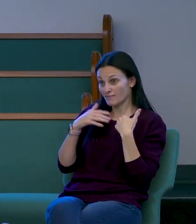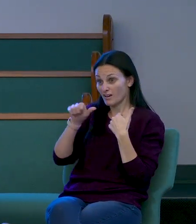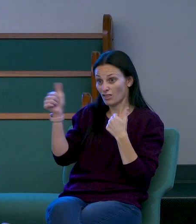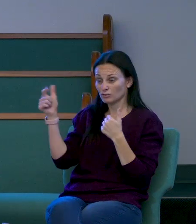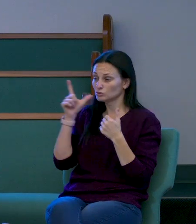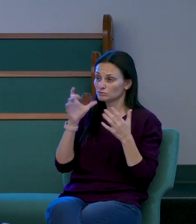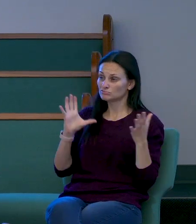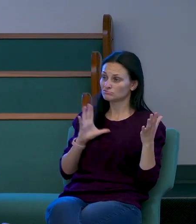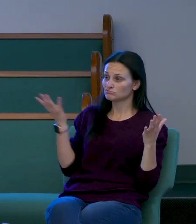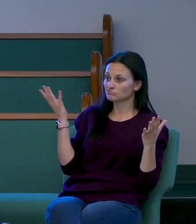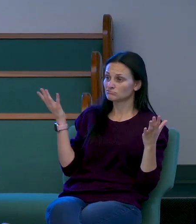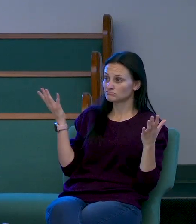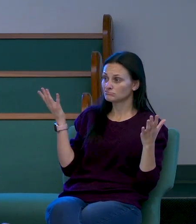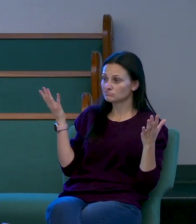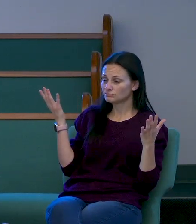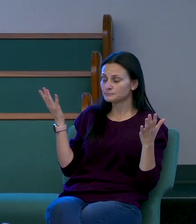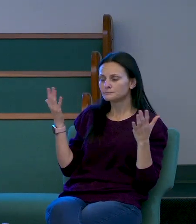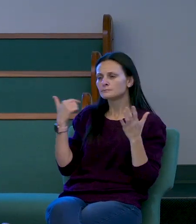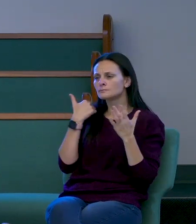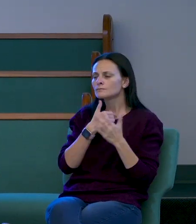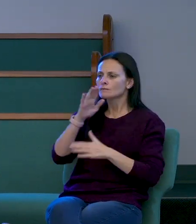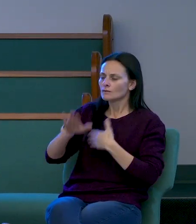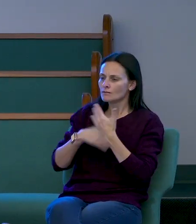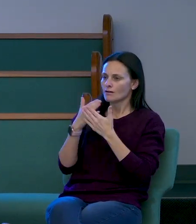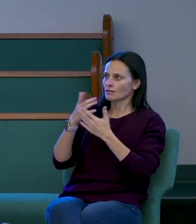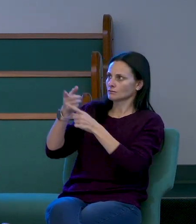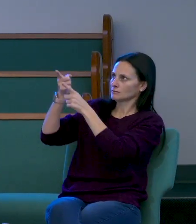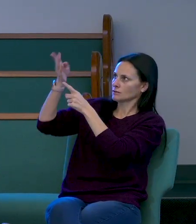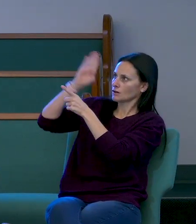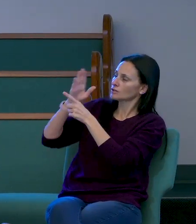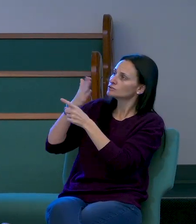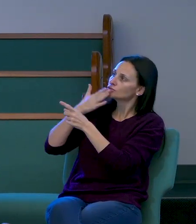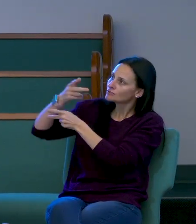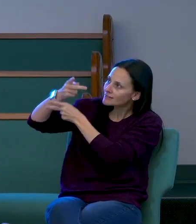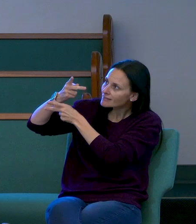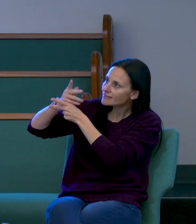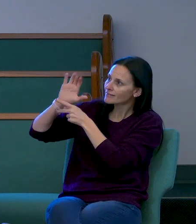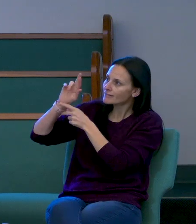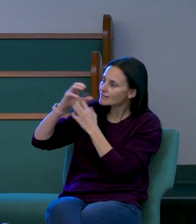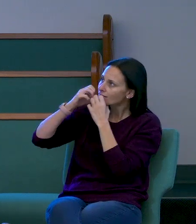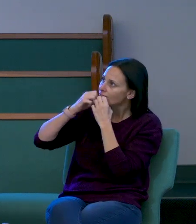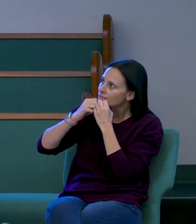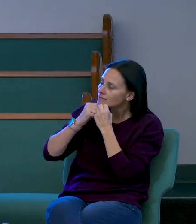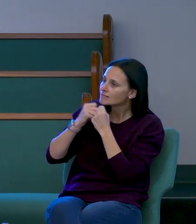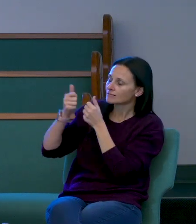are not, and that we are all a part of God's good care, beloved of